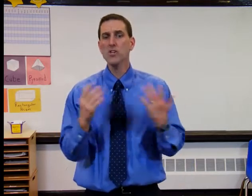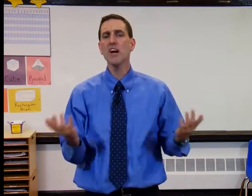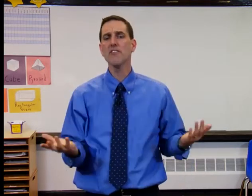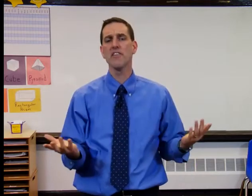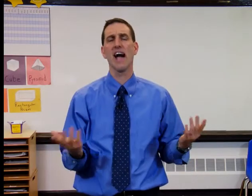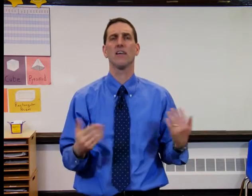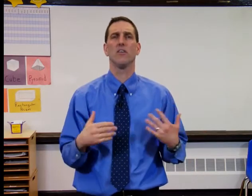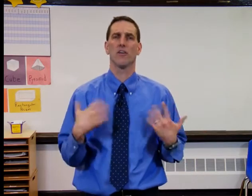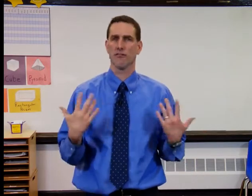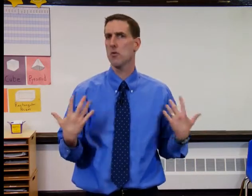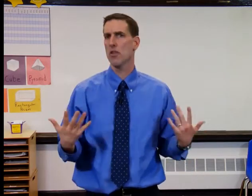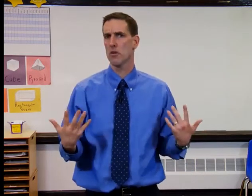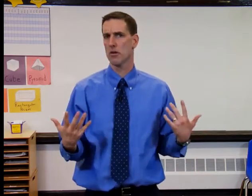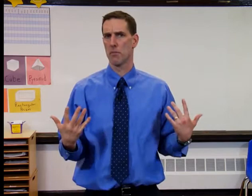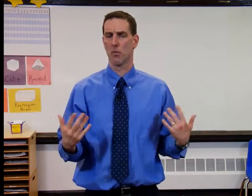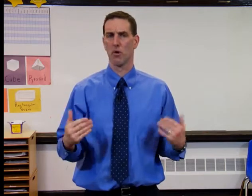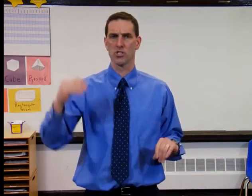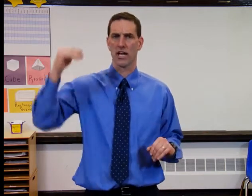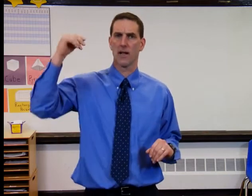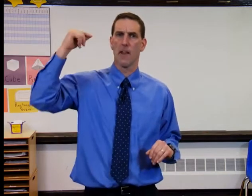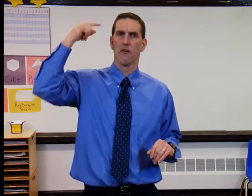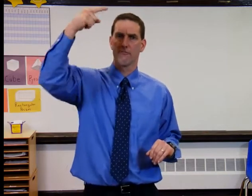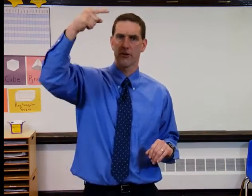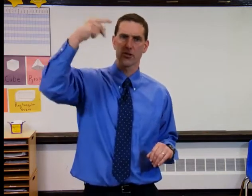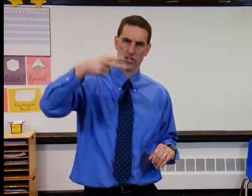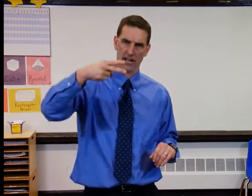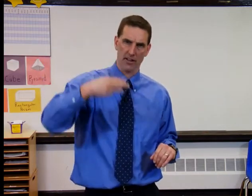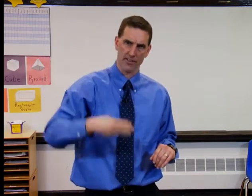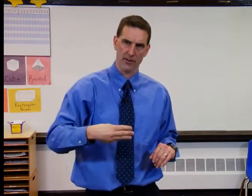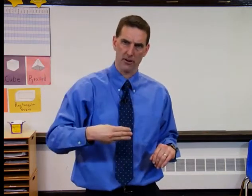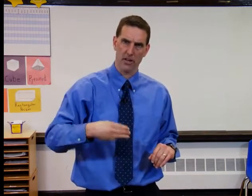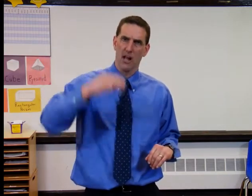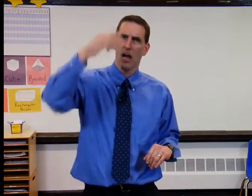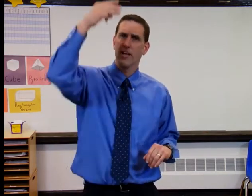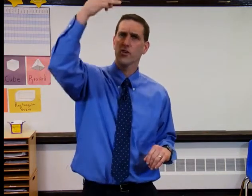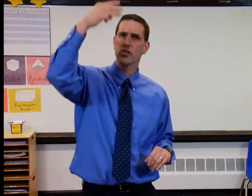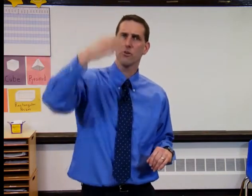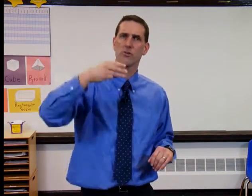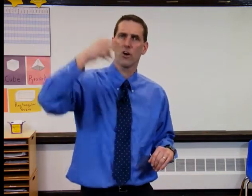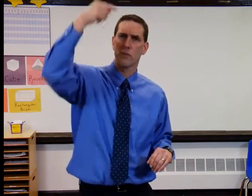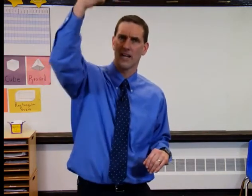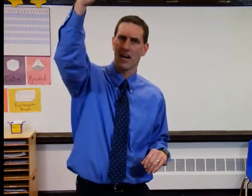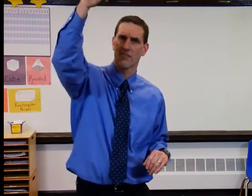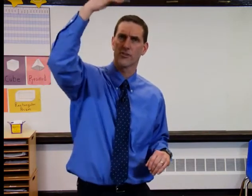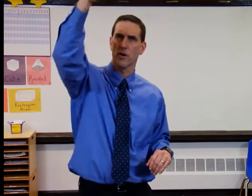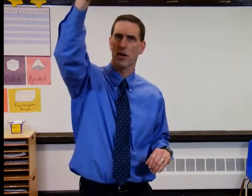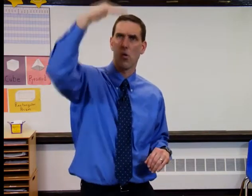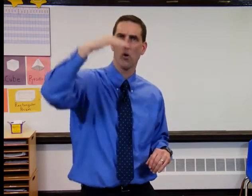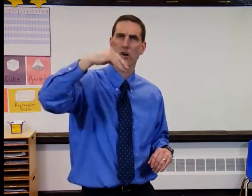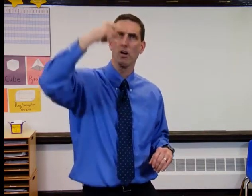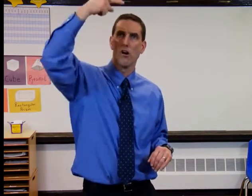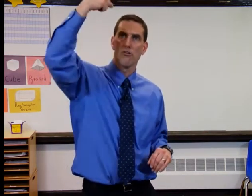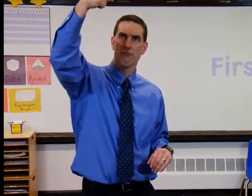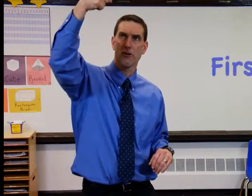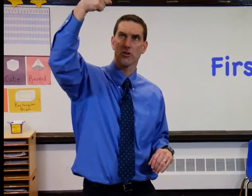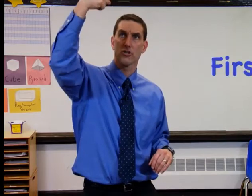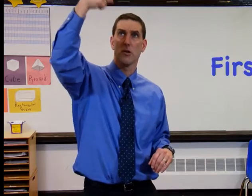covered that, you have a few other number words like first, second, third. I usually do those by kind of showing an order. First, number